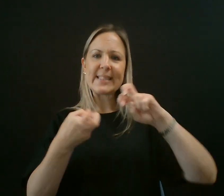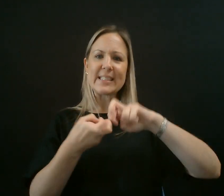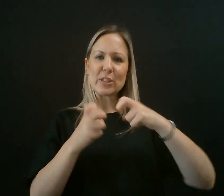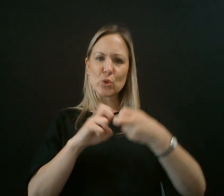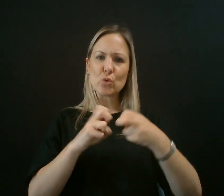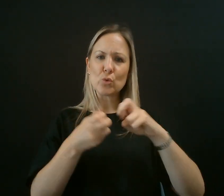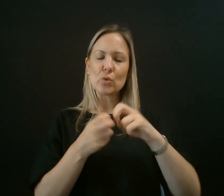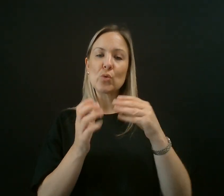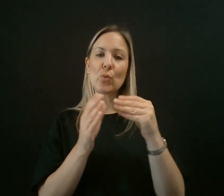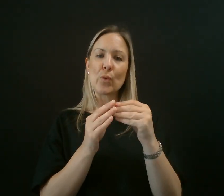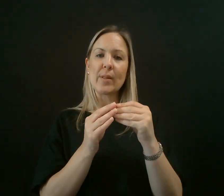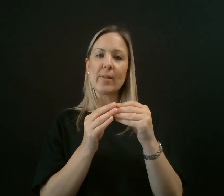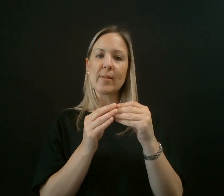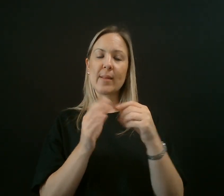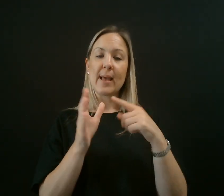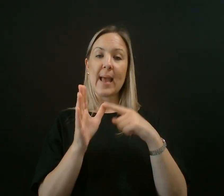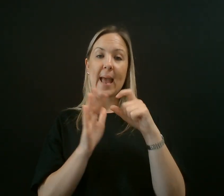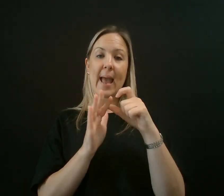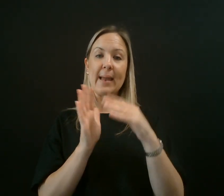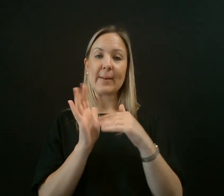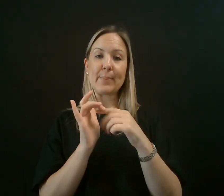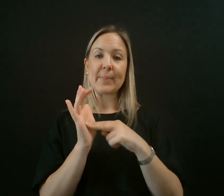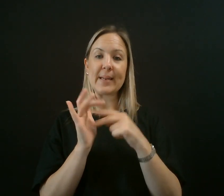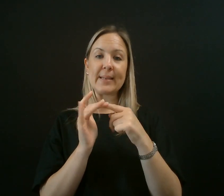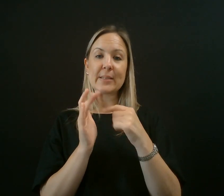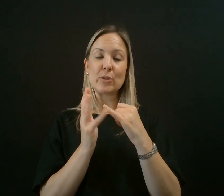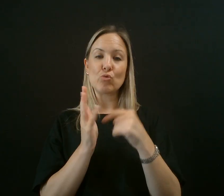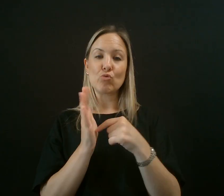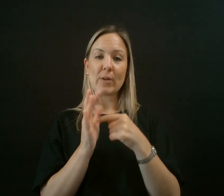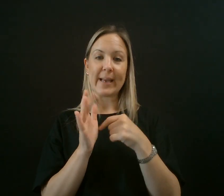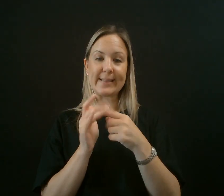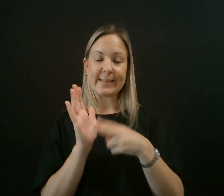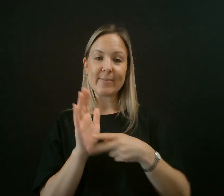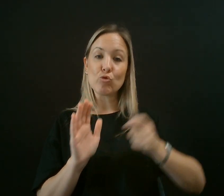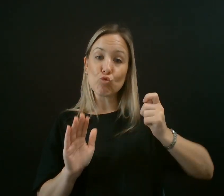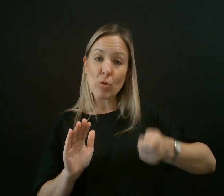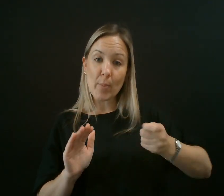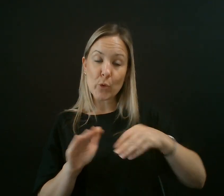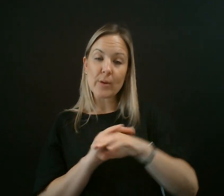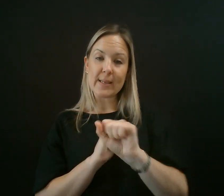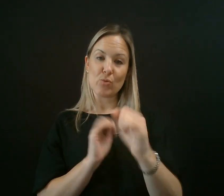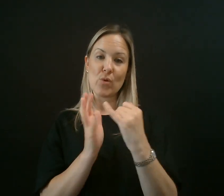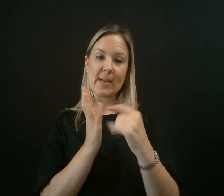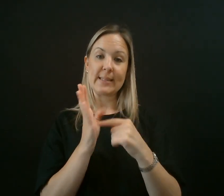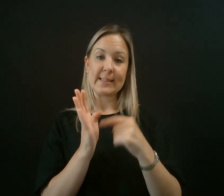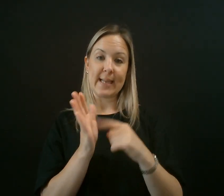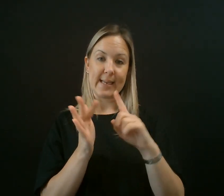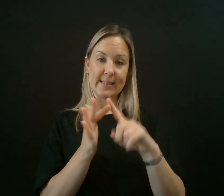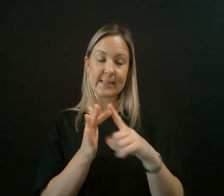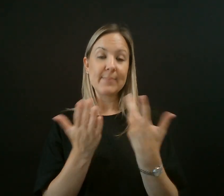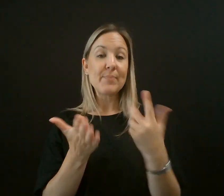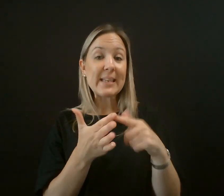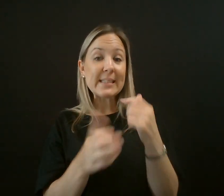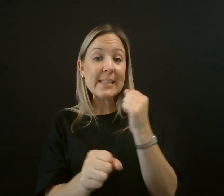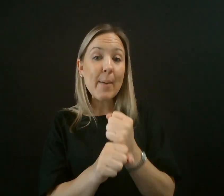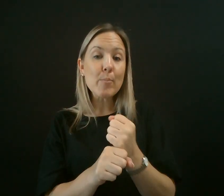administrative tribunal in the state where you live. For example, rental bond,